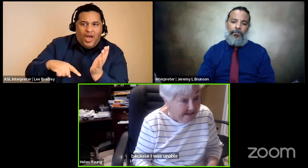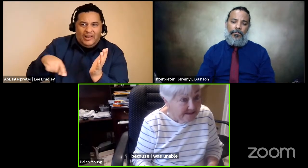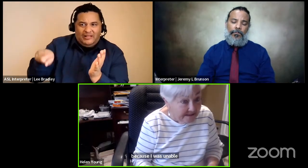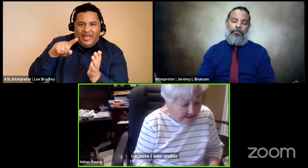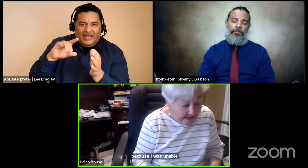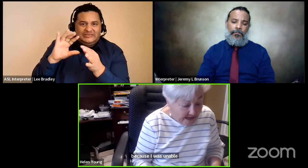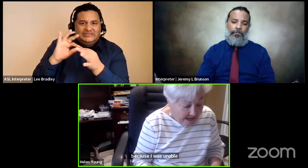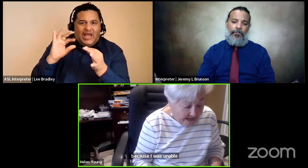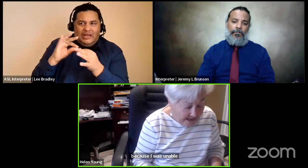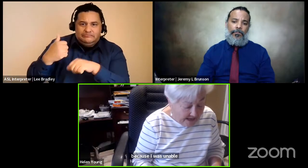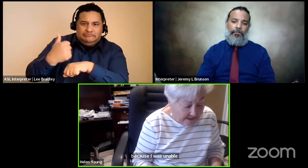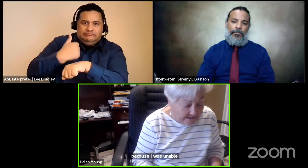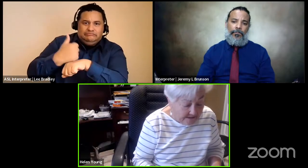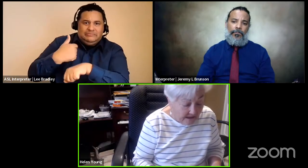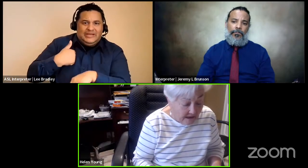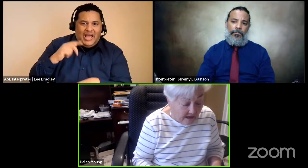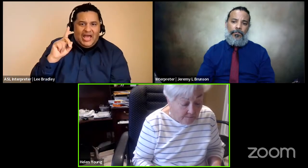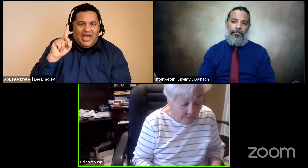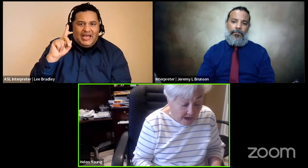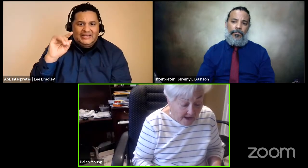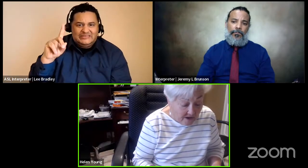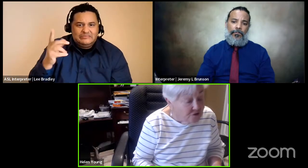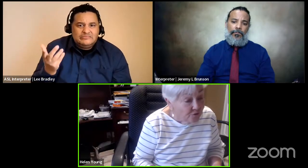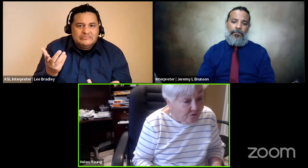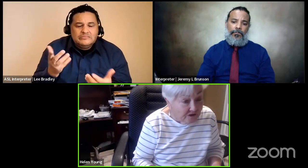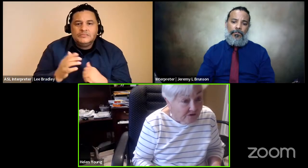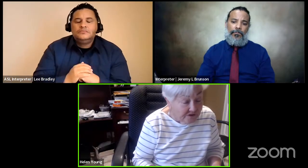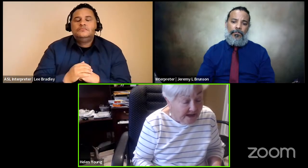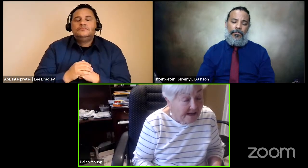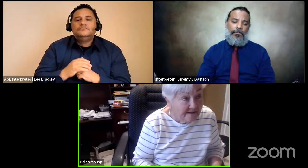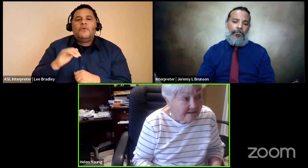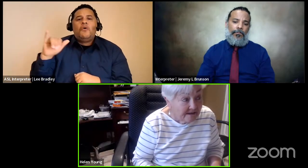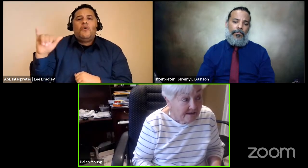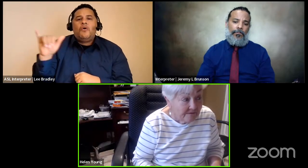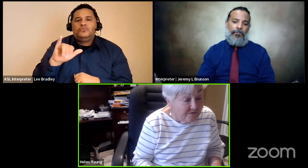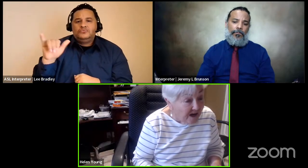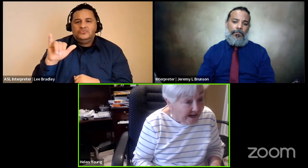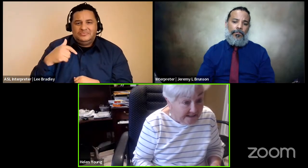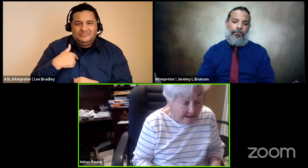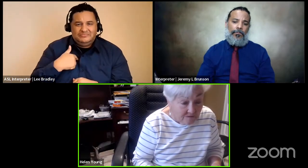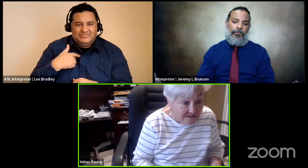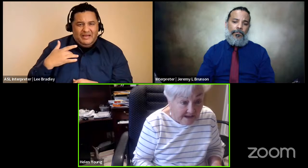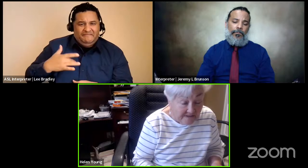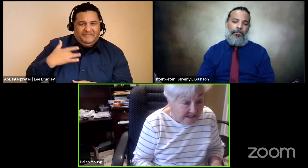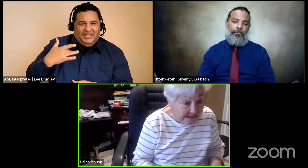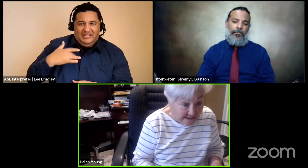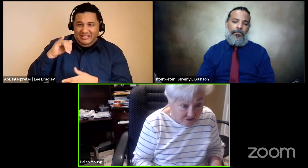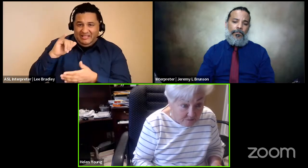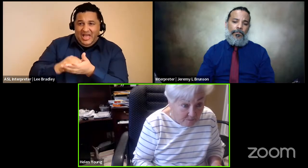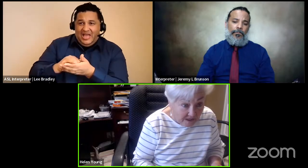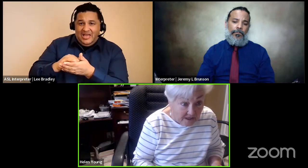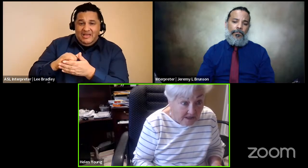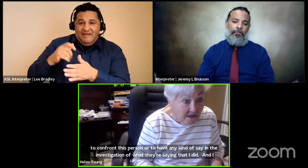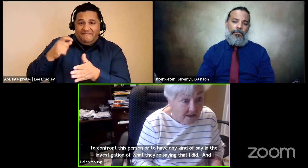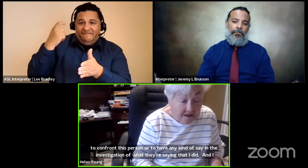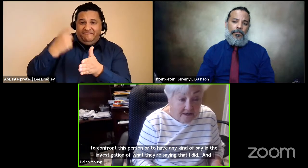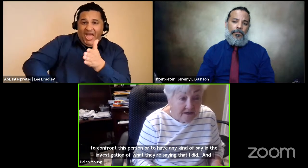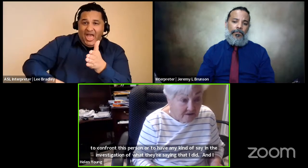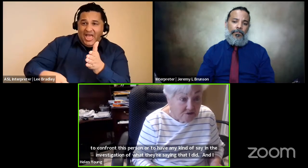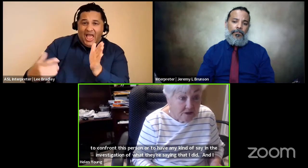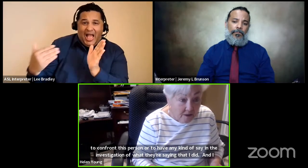I did. And I also feel that the fine that was levied against